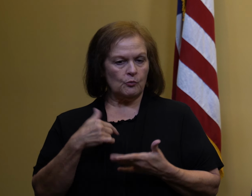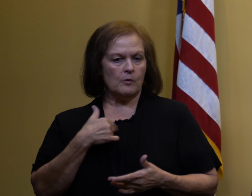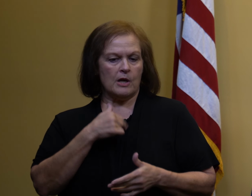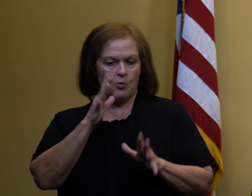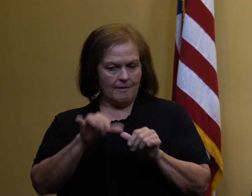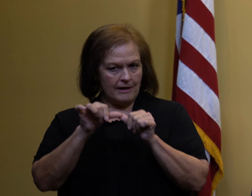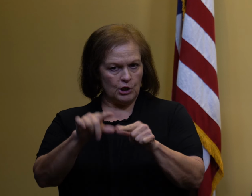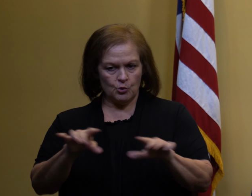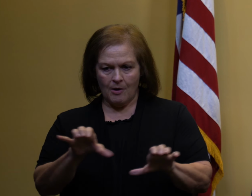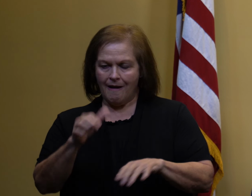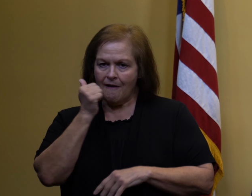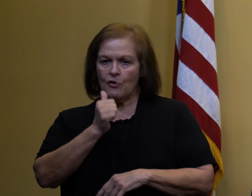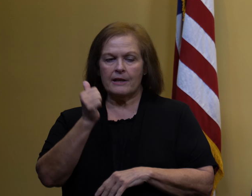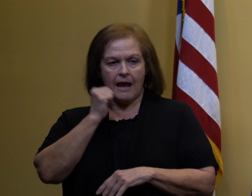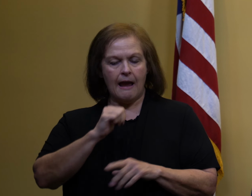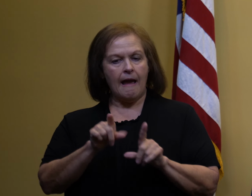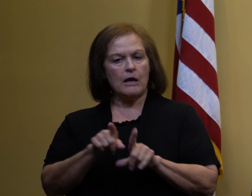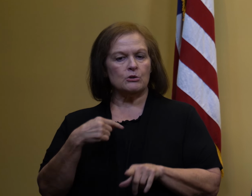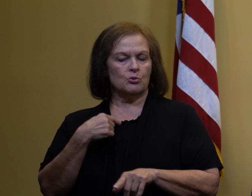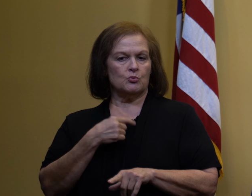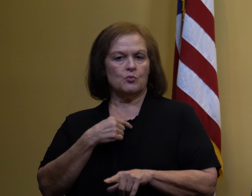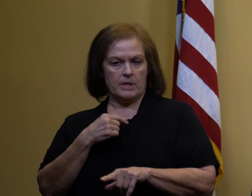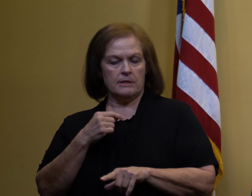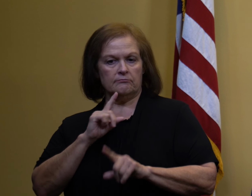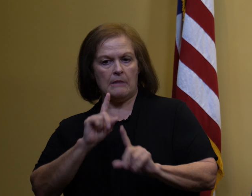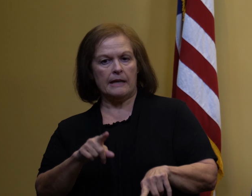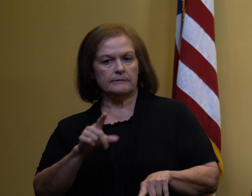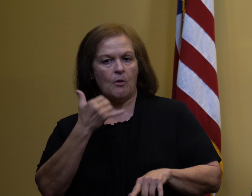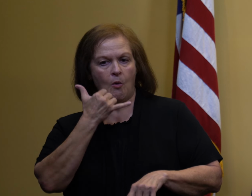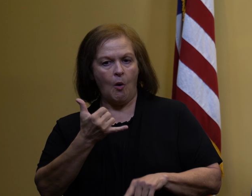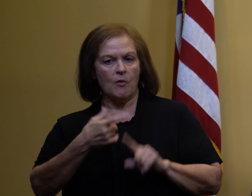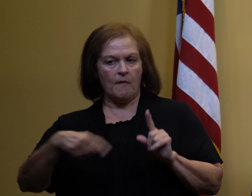to do every day as we're responding to the needs of our people.